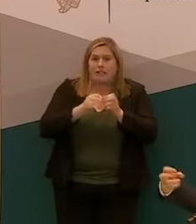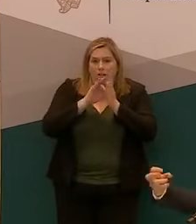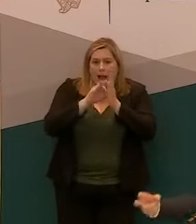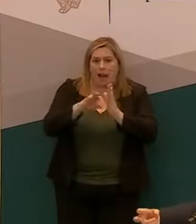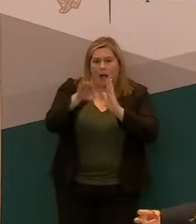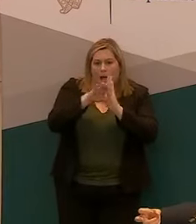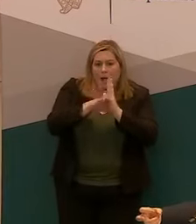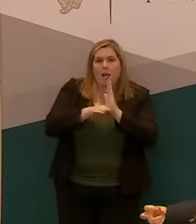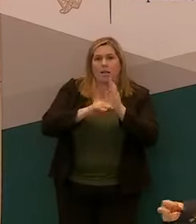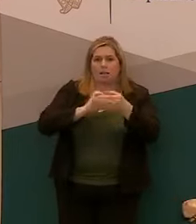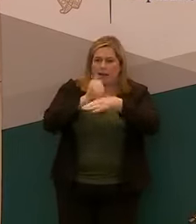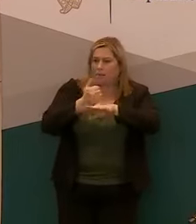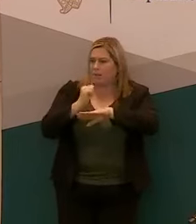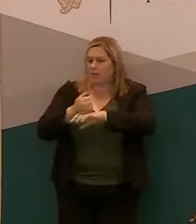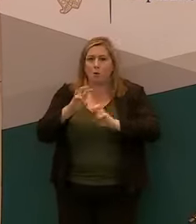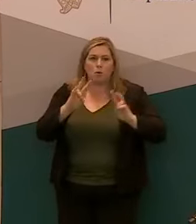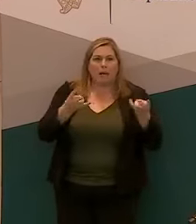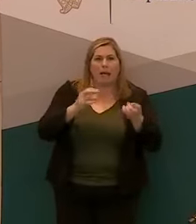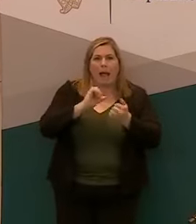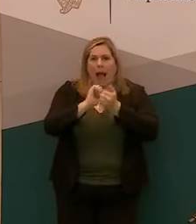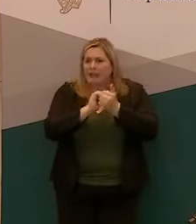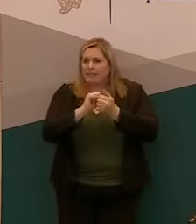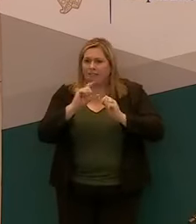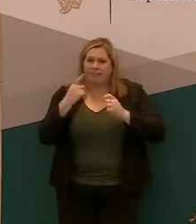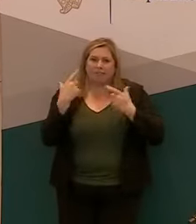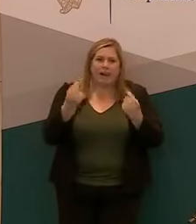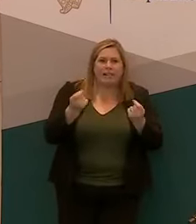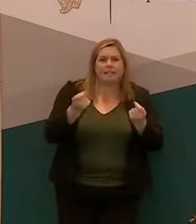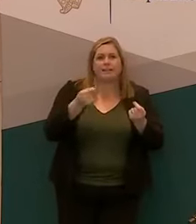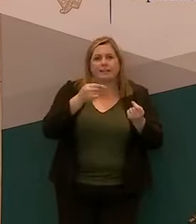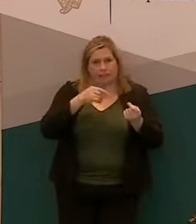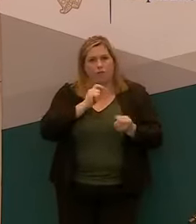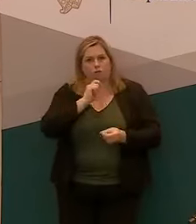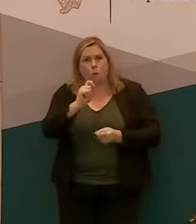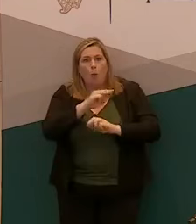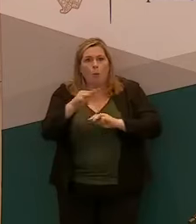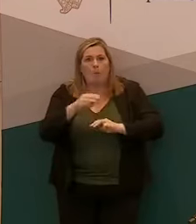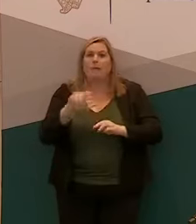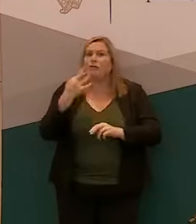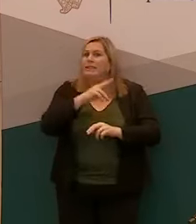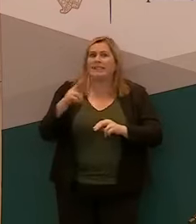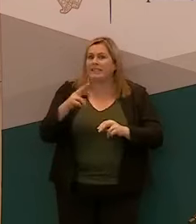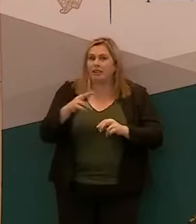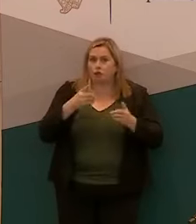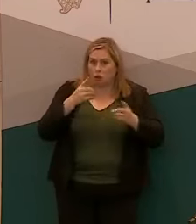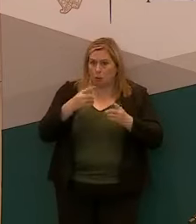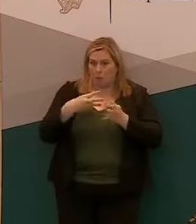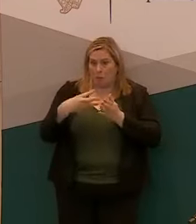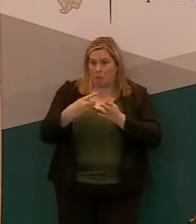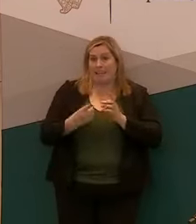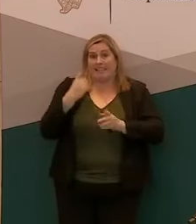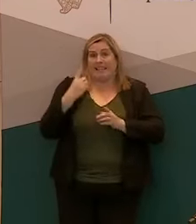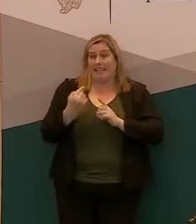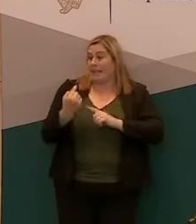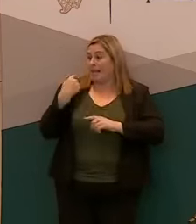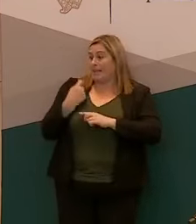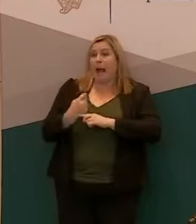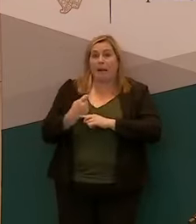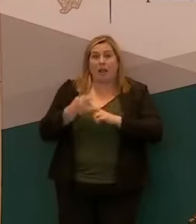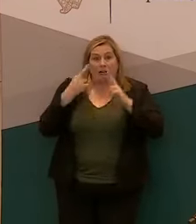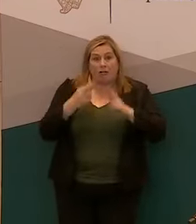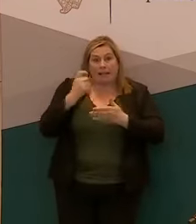health system prepared for, although our objective was to protect the health of people, if we didn't achieve that objective in the way that we